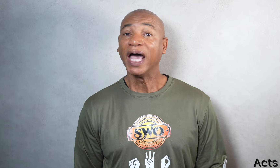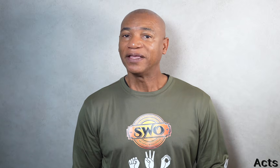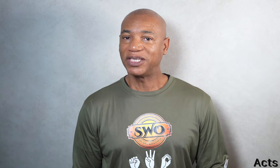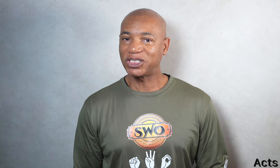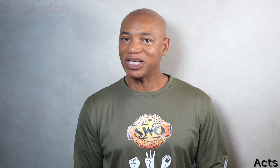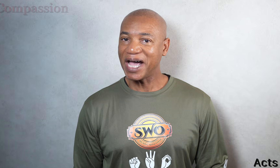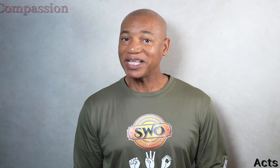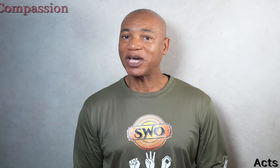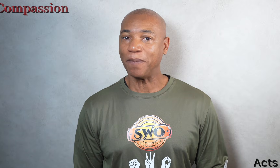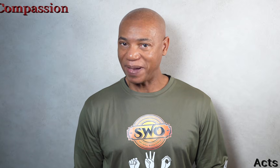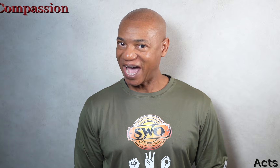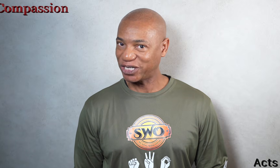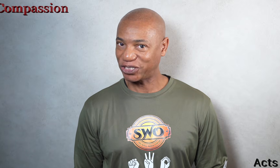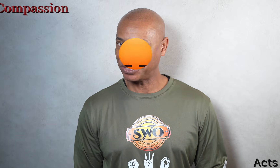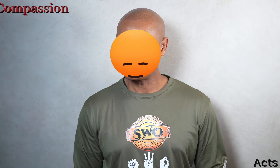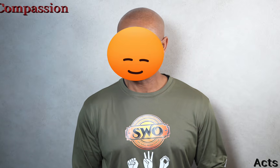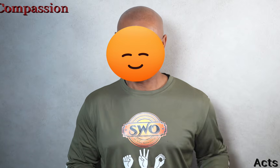The sign compassion.